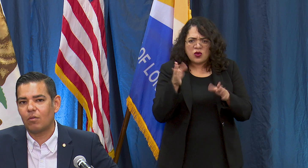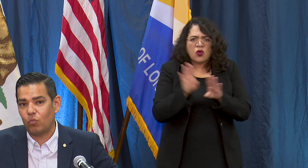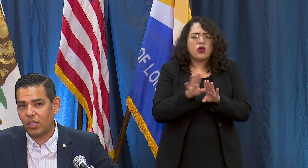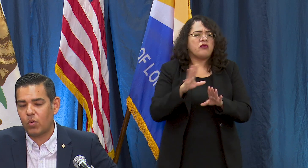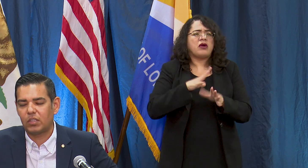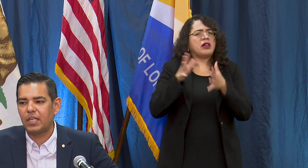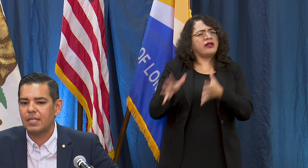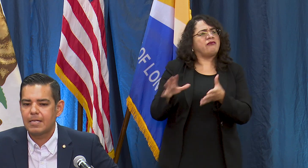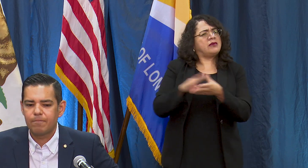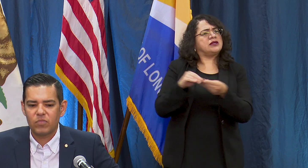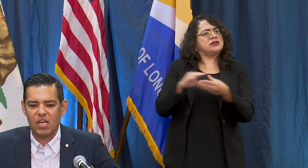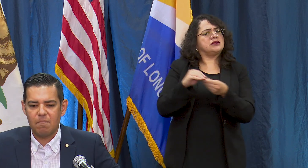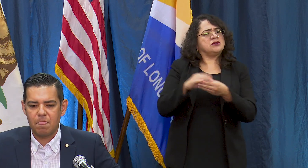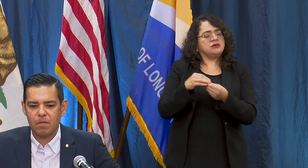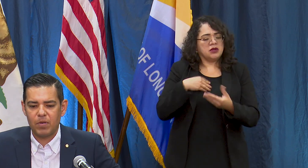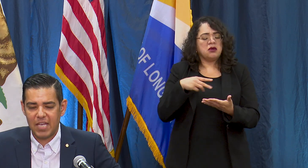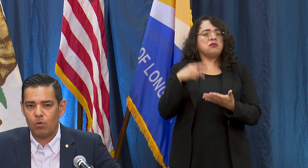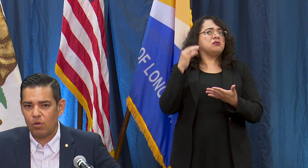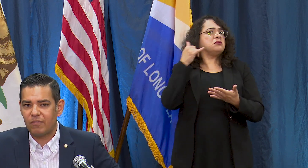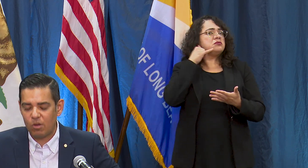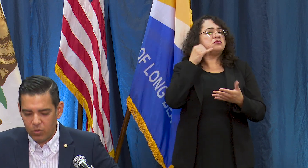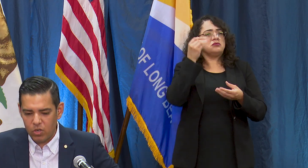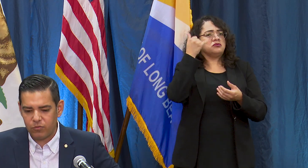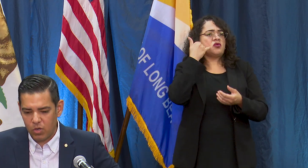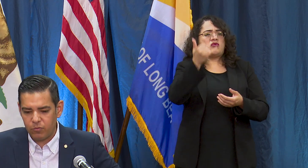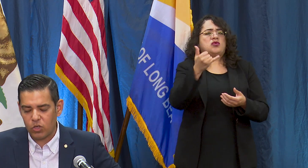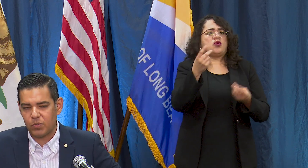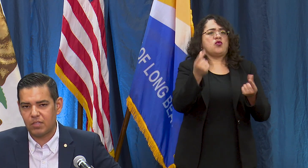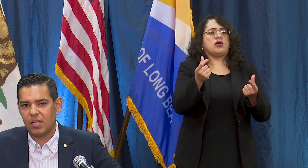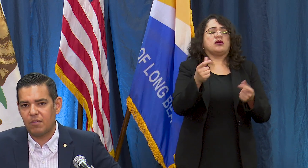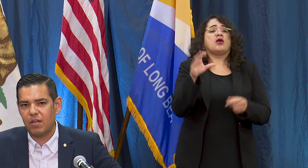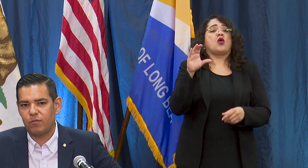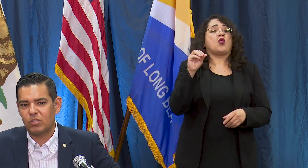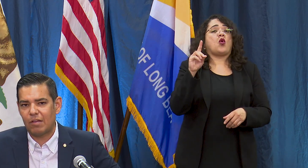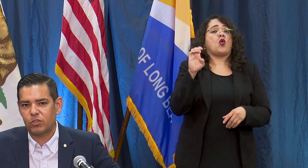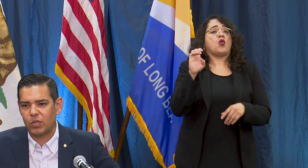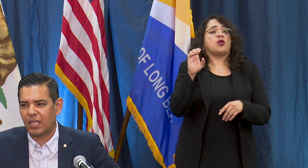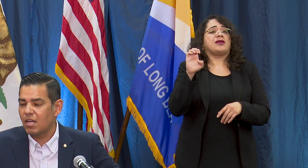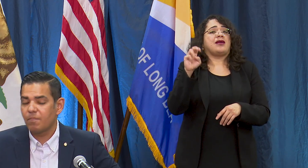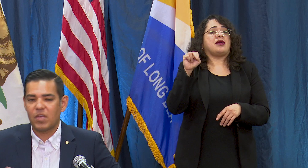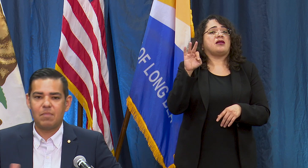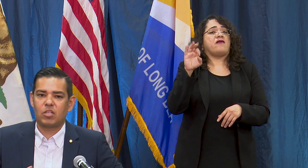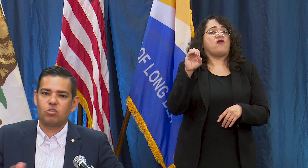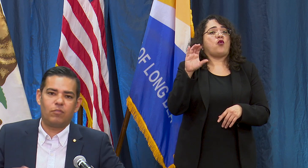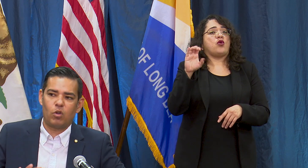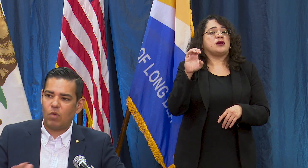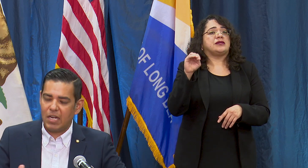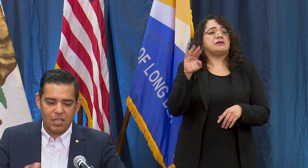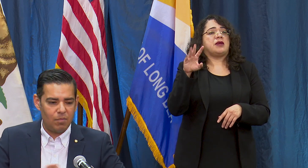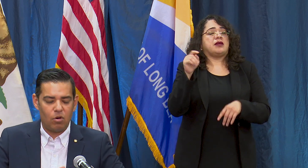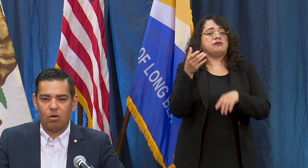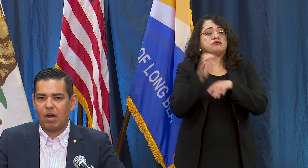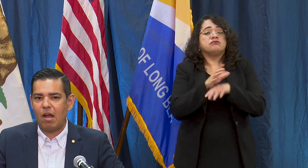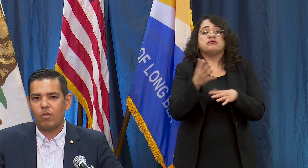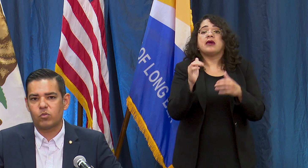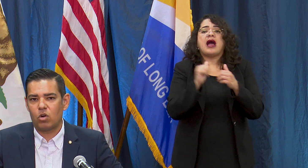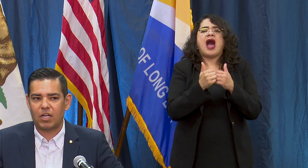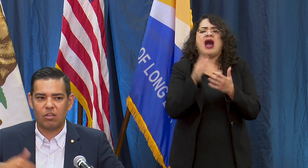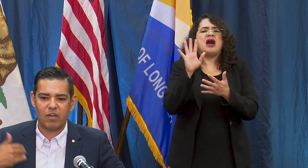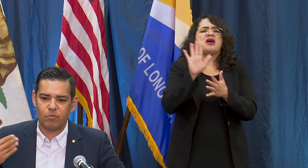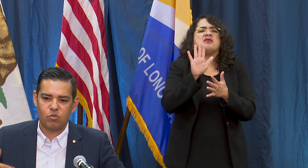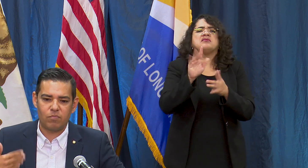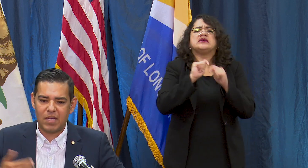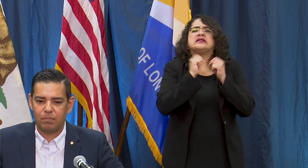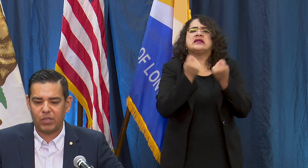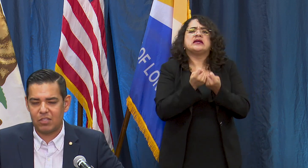those really quickly. But yeah, we will have code enforcement and folks out this weekend. I'm not sure if they're random or how those work.